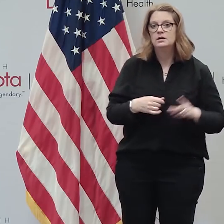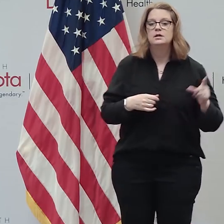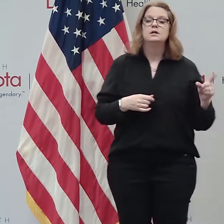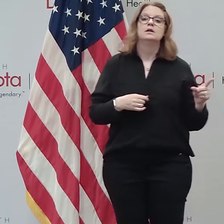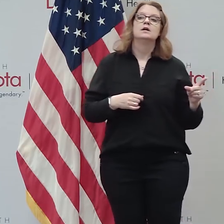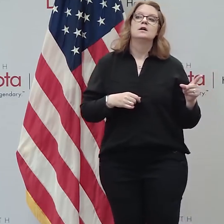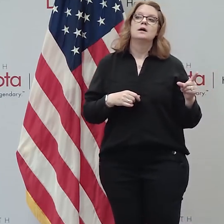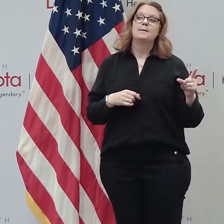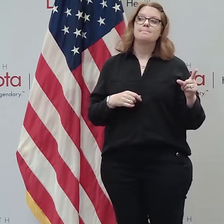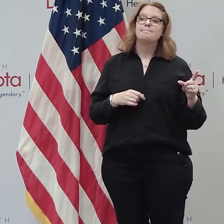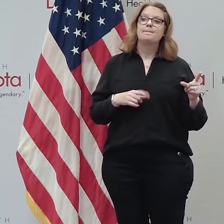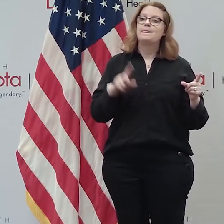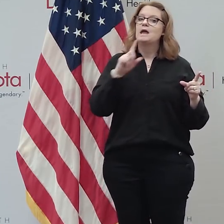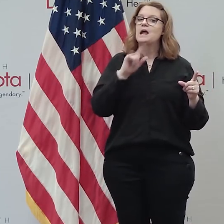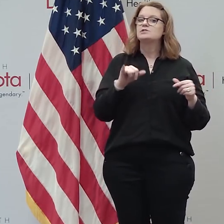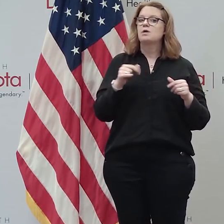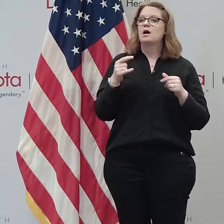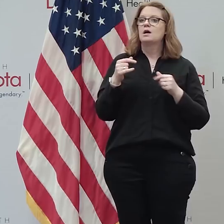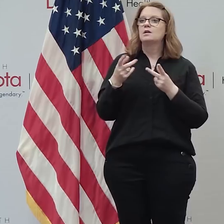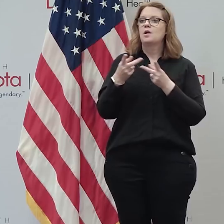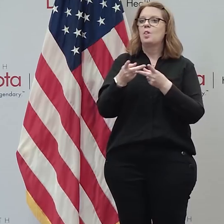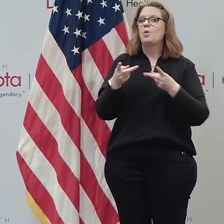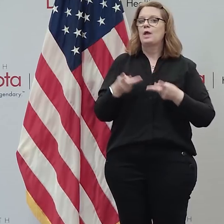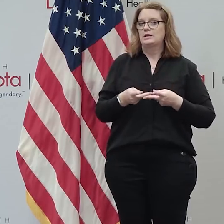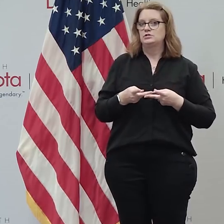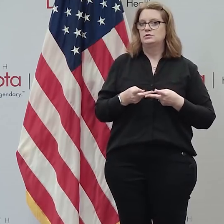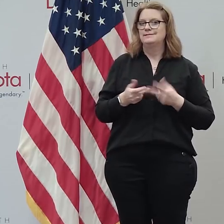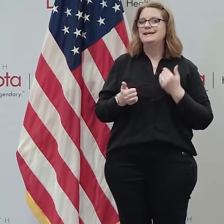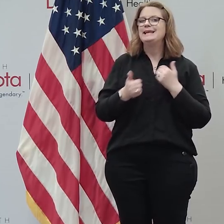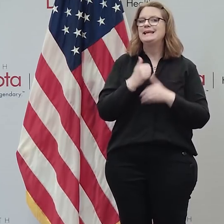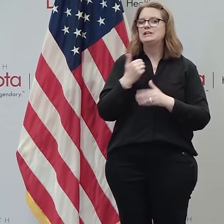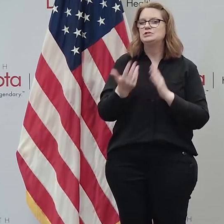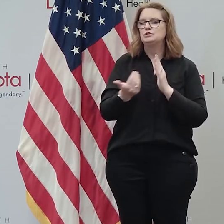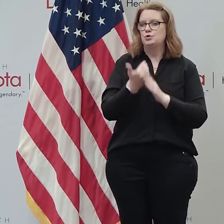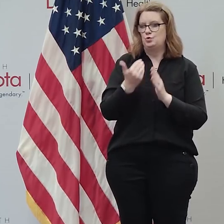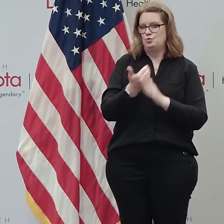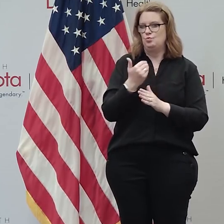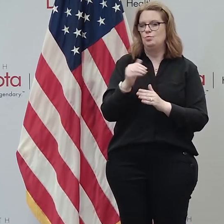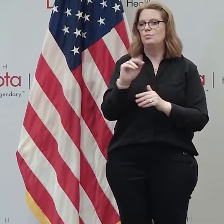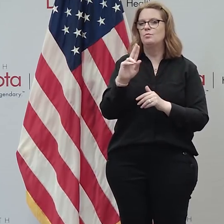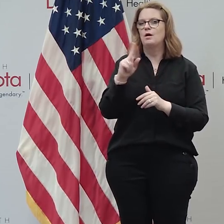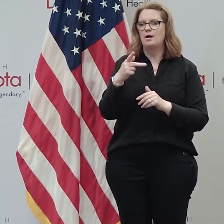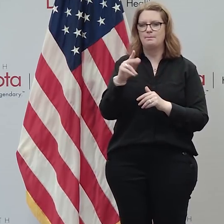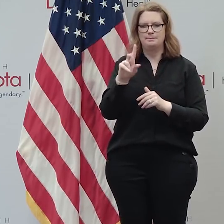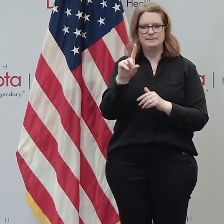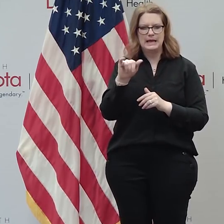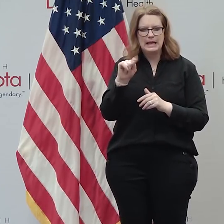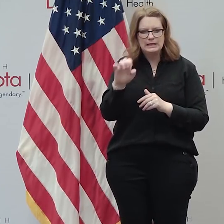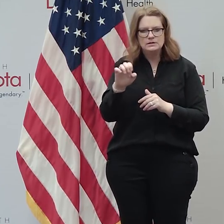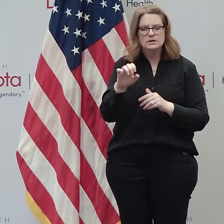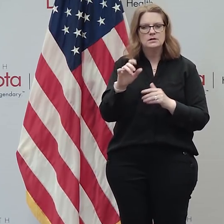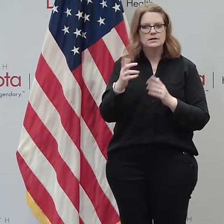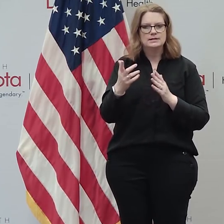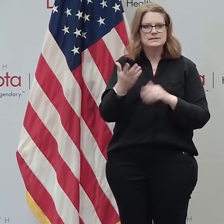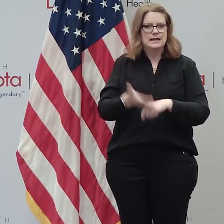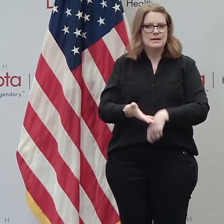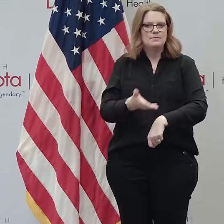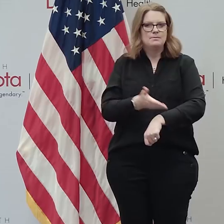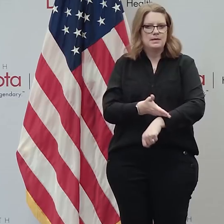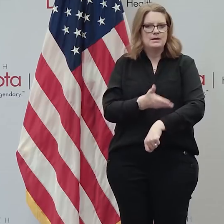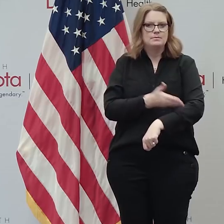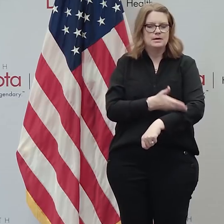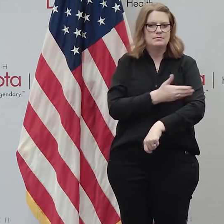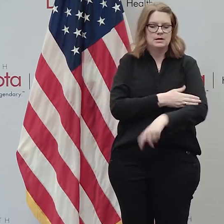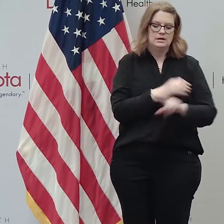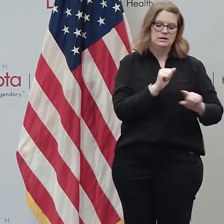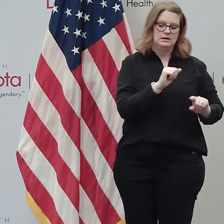The answer on location is that it's getting better with each release, and there's variance between the Android